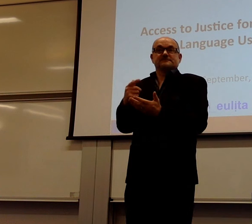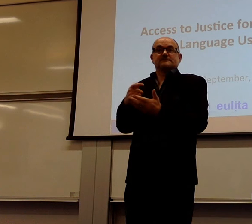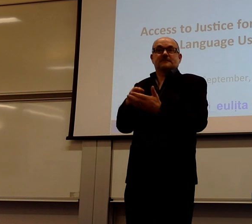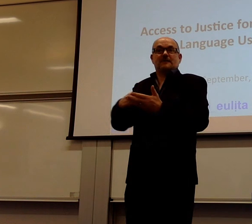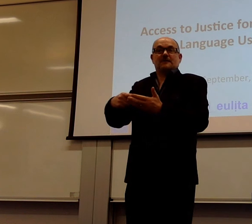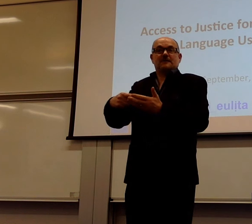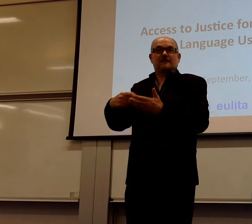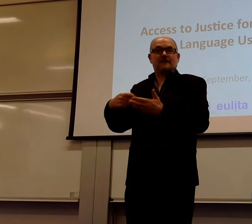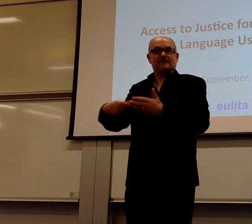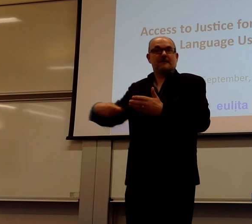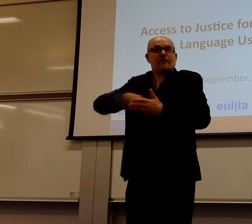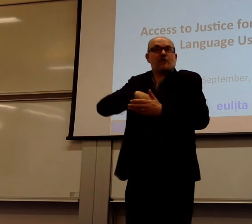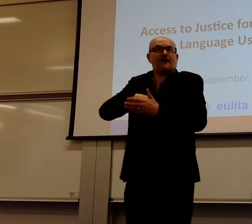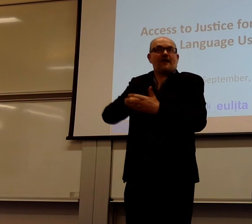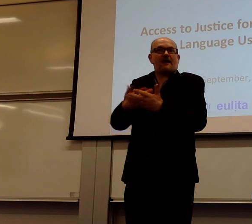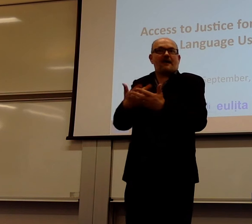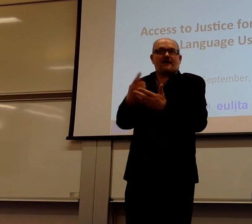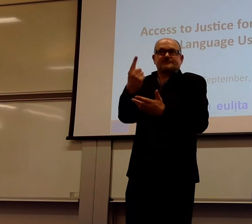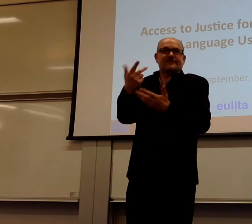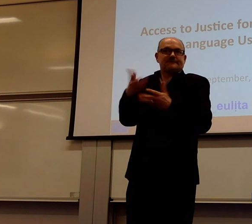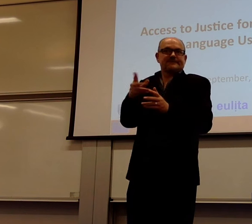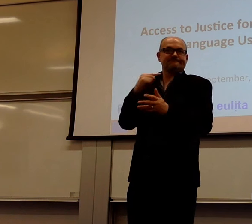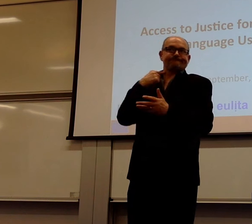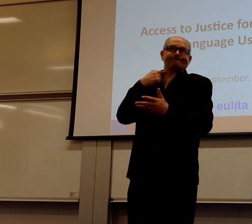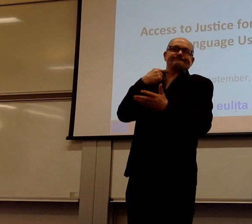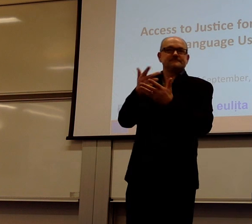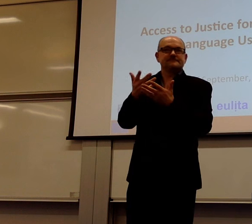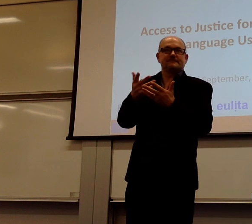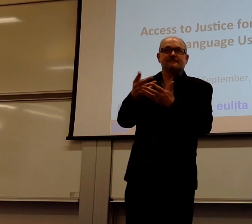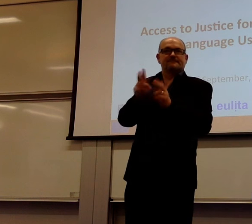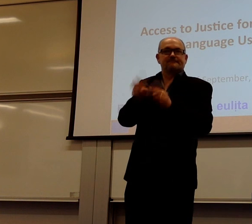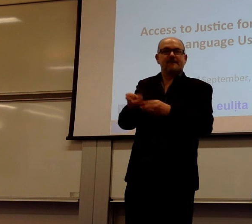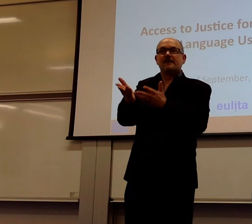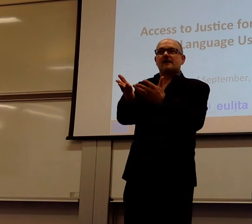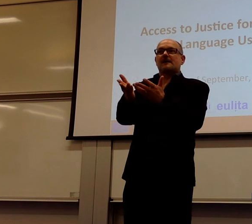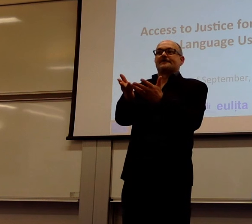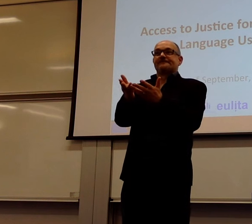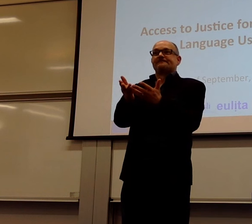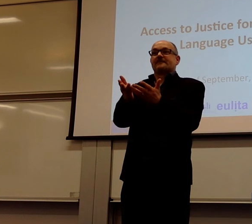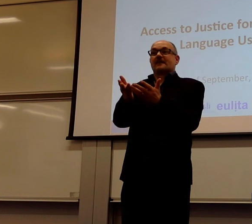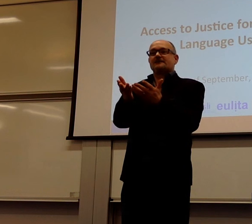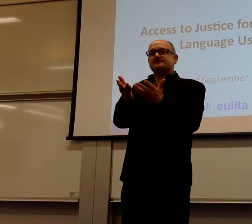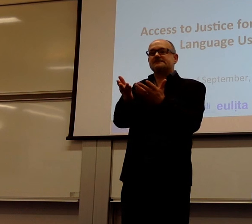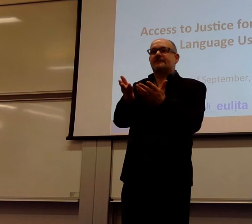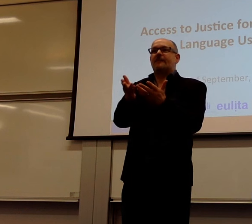And the trial was a murder trial, so it was serious, someone had been killed.